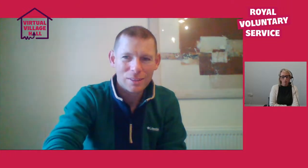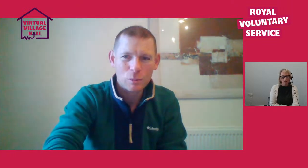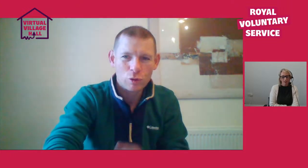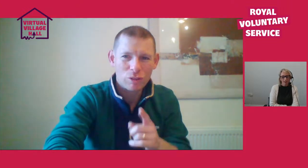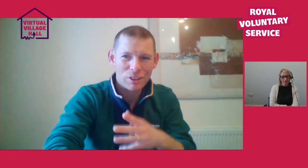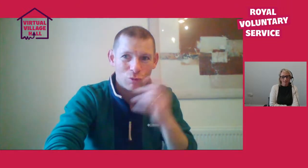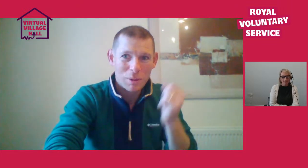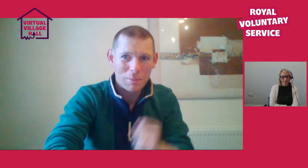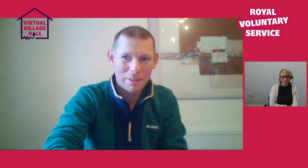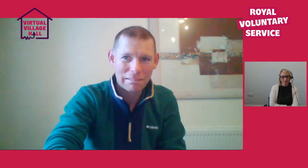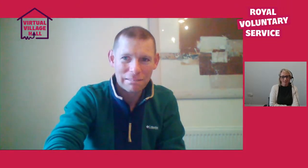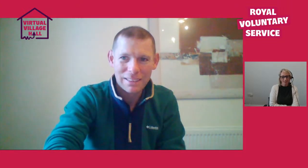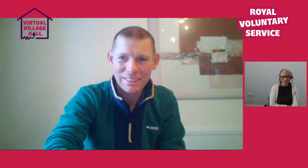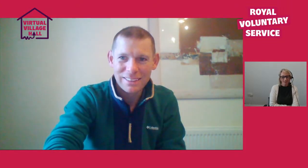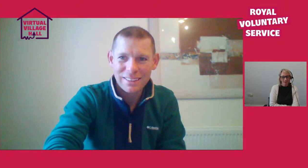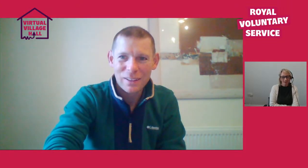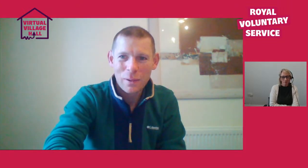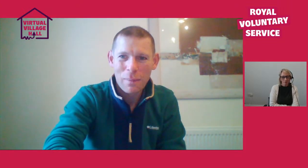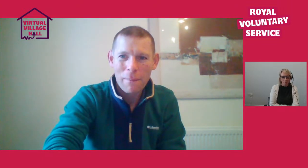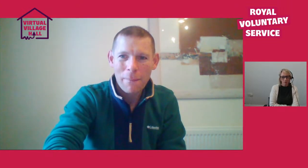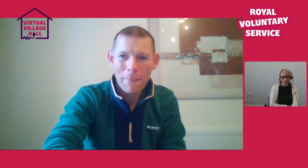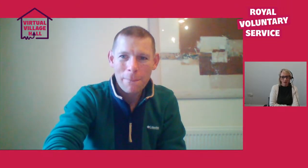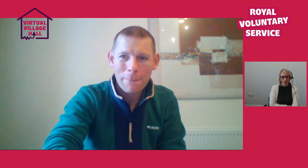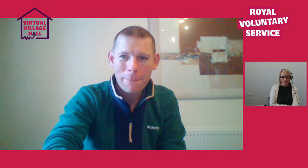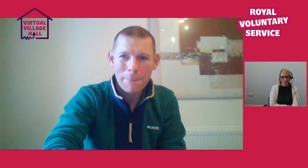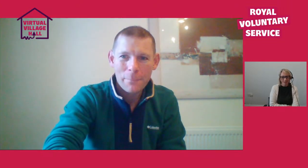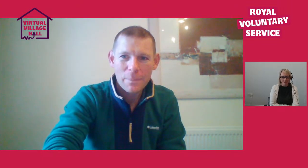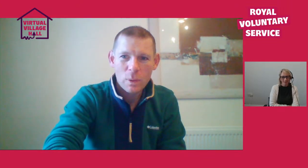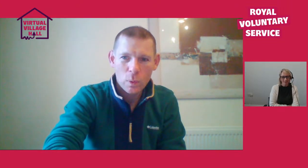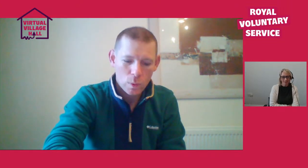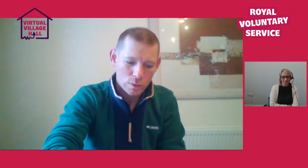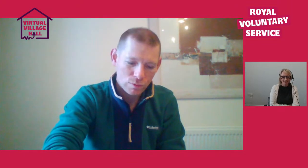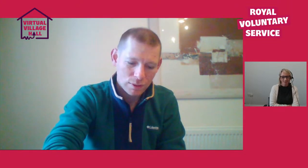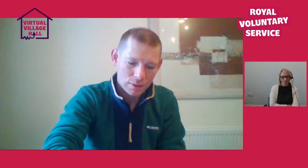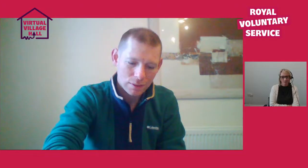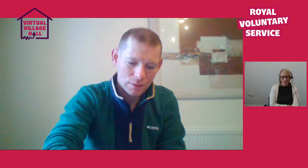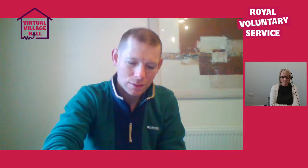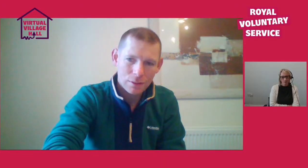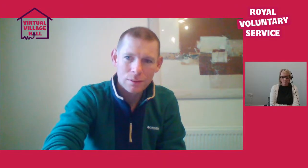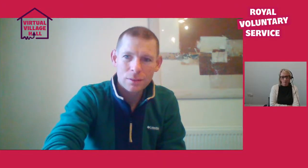Give me 1 second. I can't remember what I actually signed.